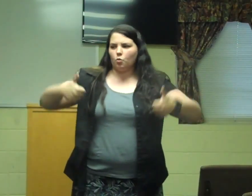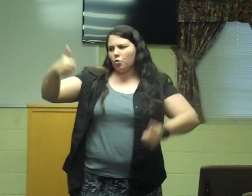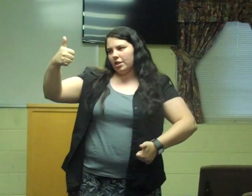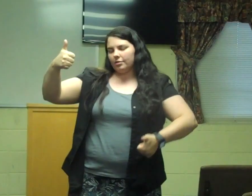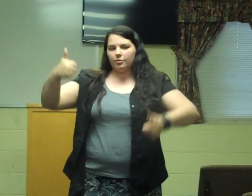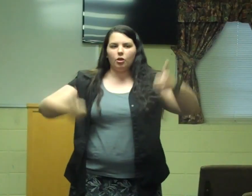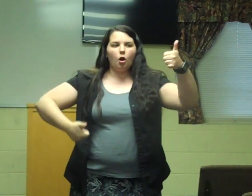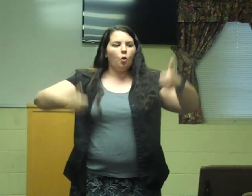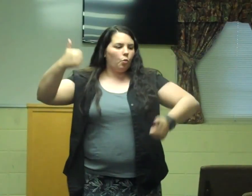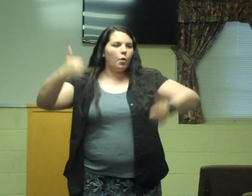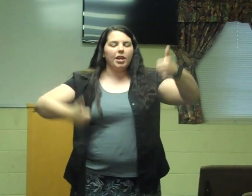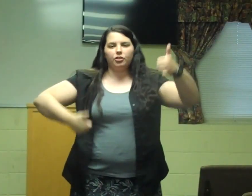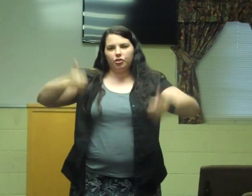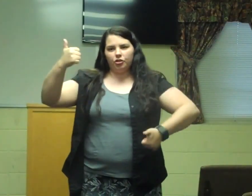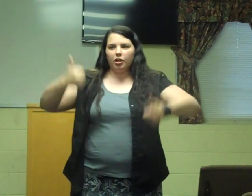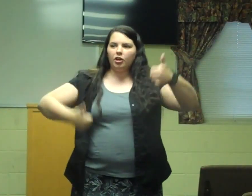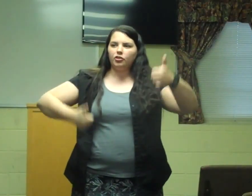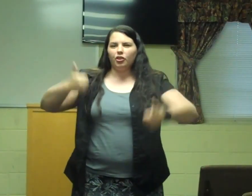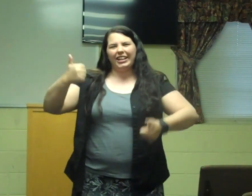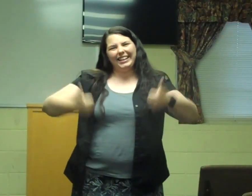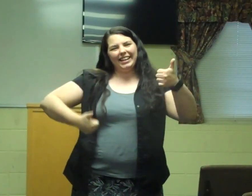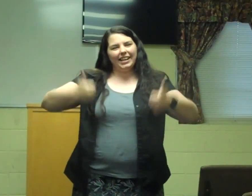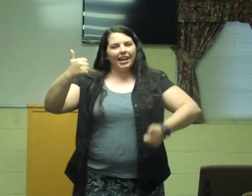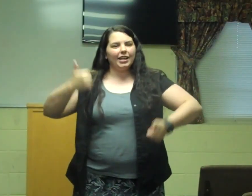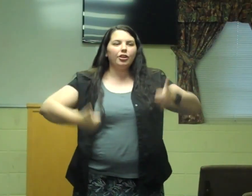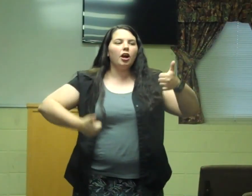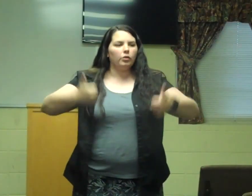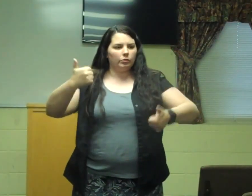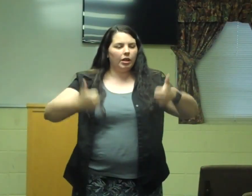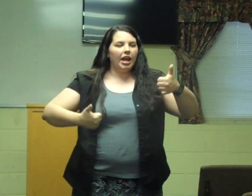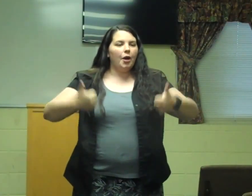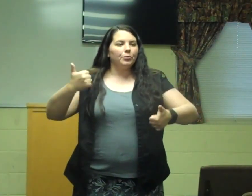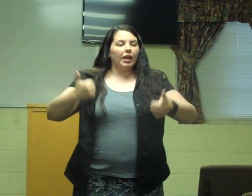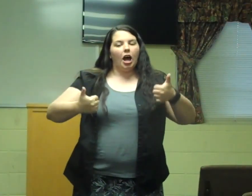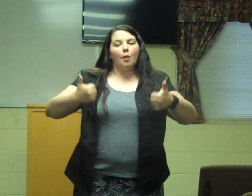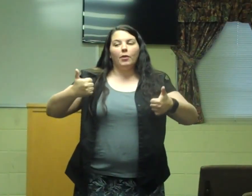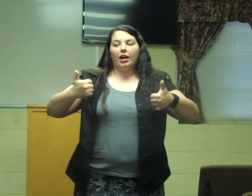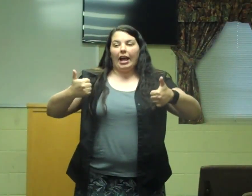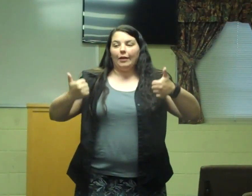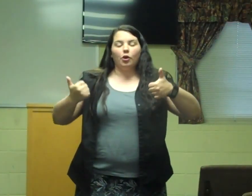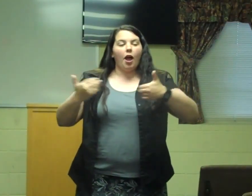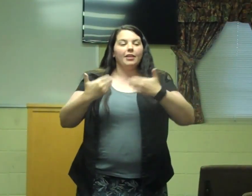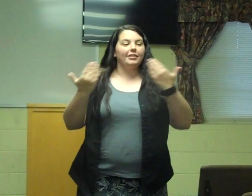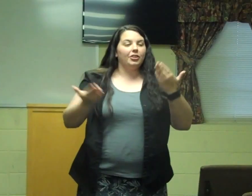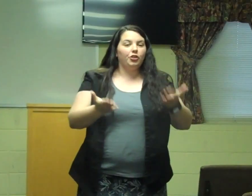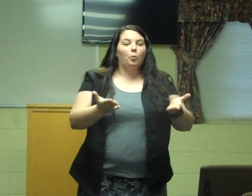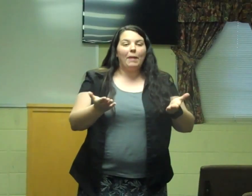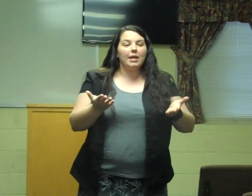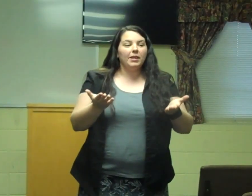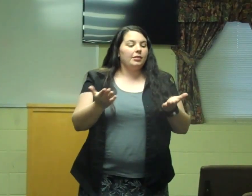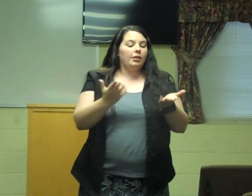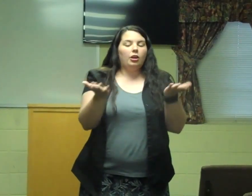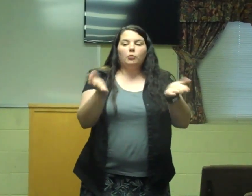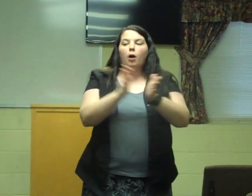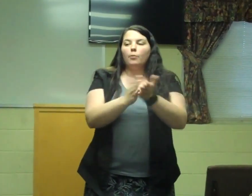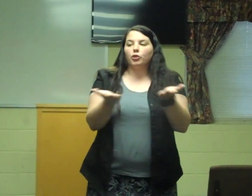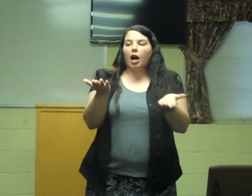or this. Which. So you're like, I don't know. And we'll go ahead and teach you maybe. Palms are